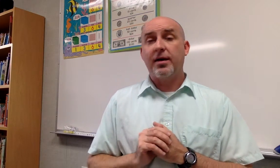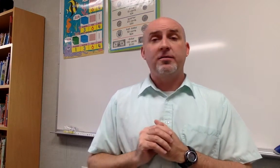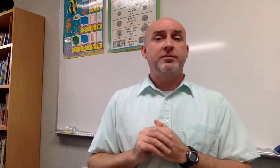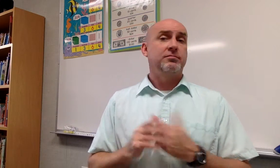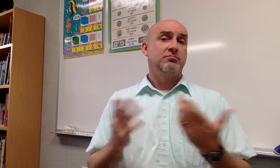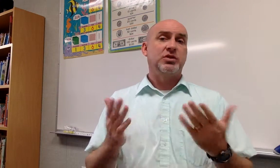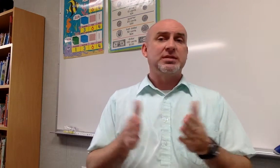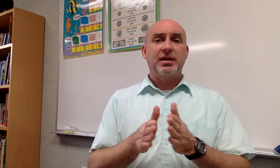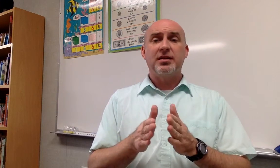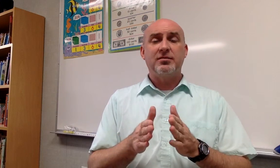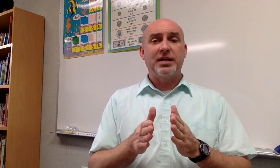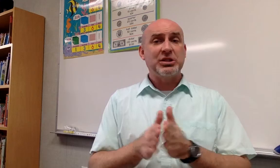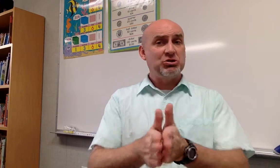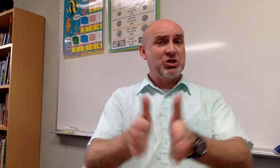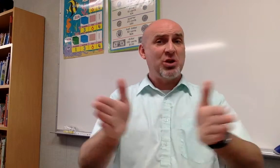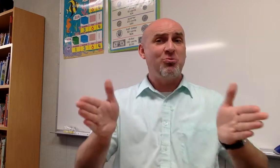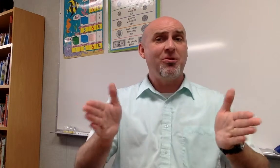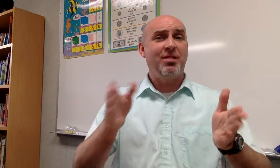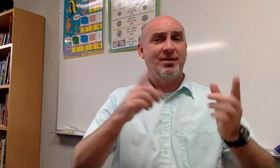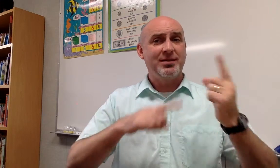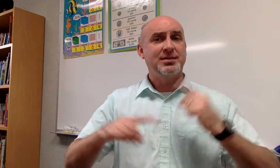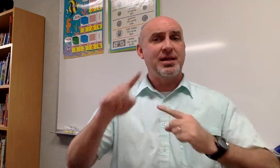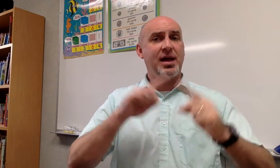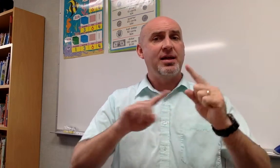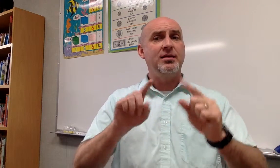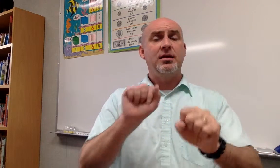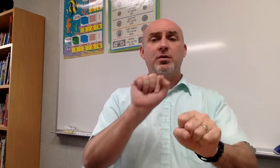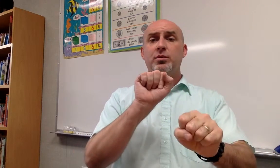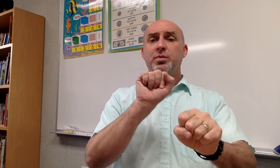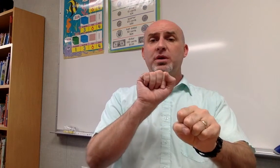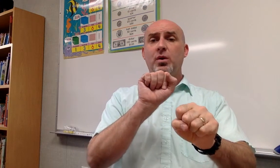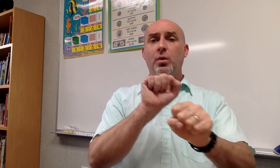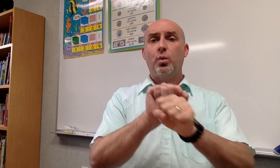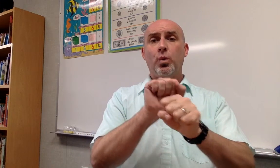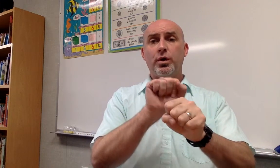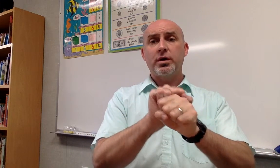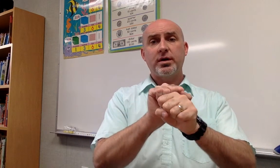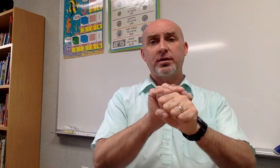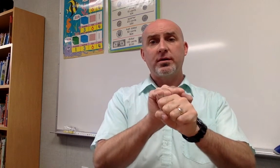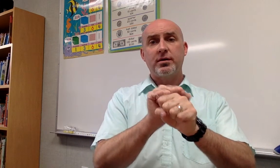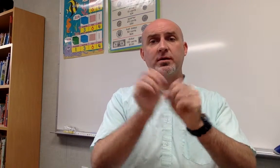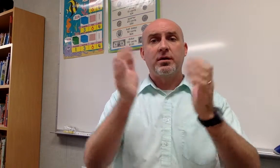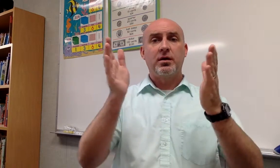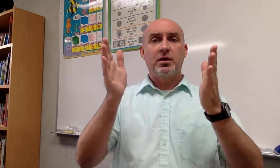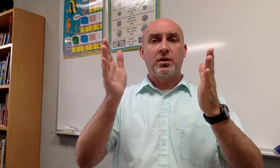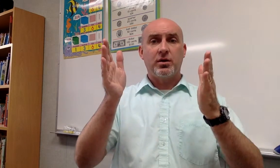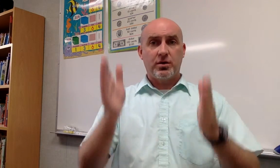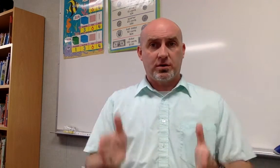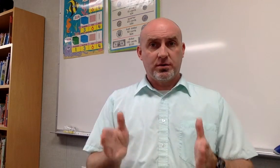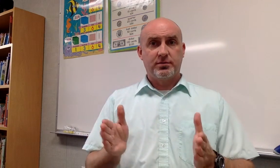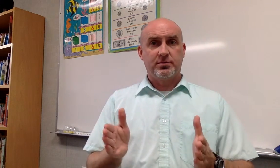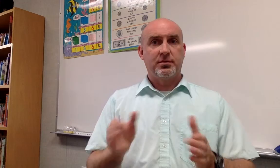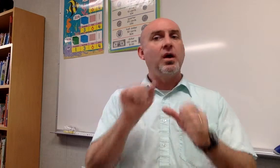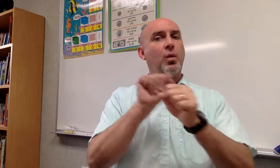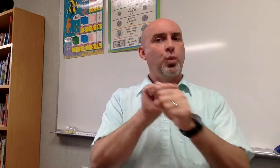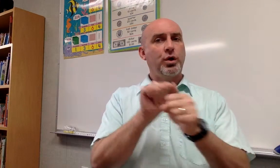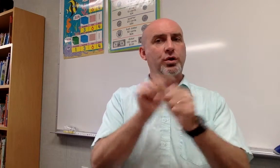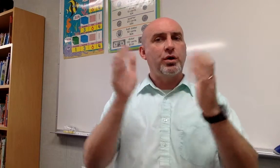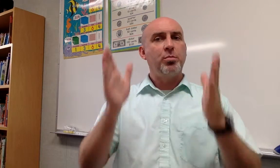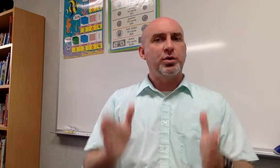have just kind of like a general sign would be work, or a worker, a person